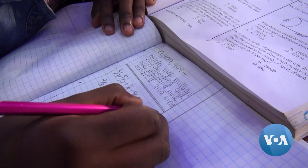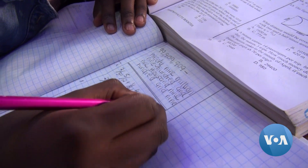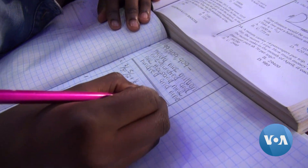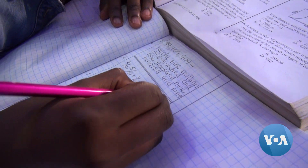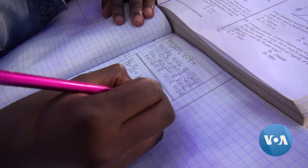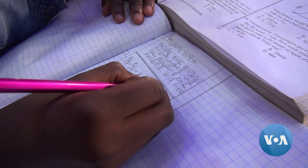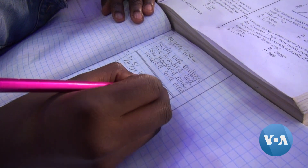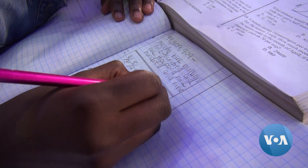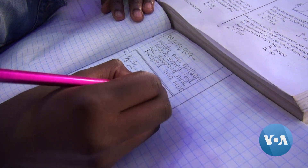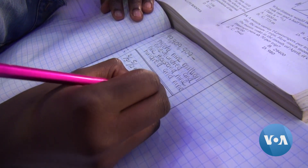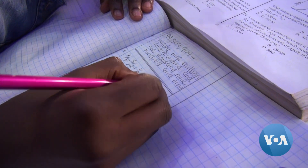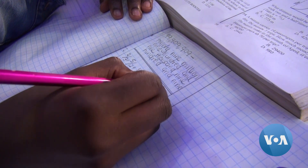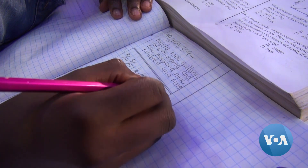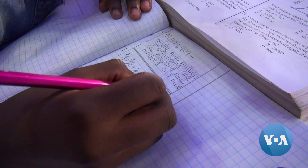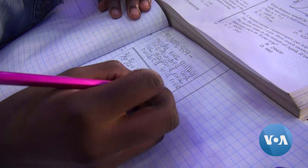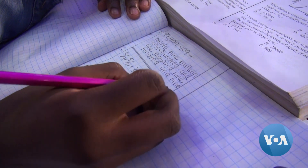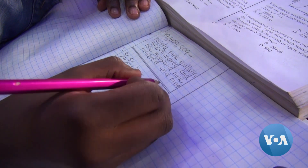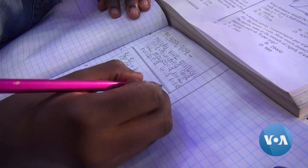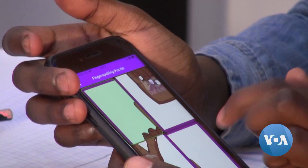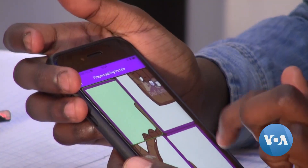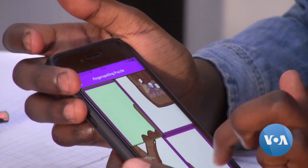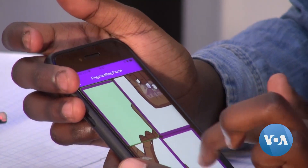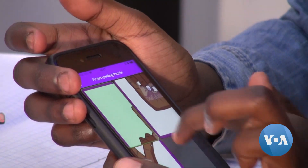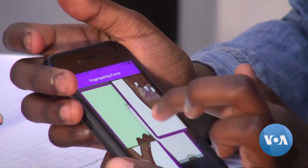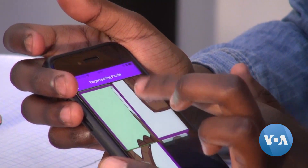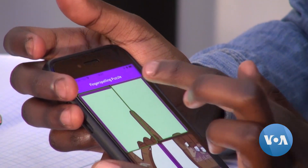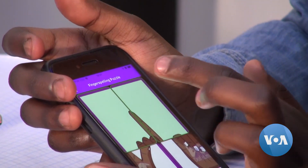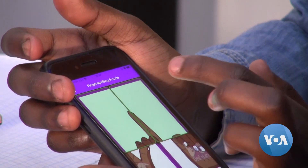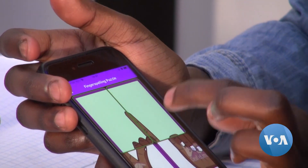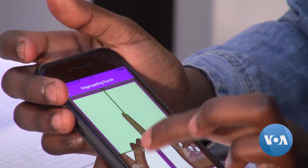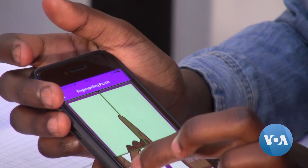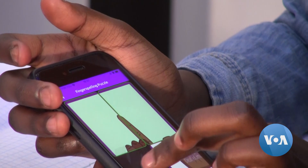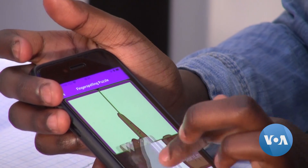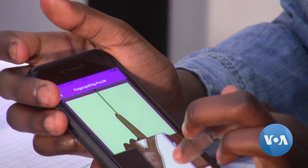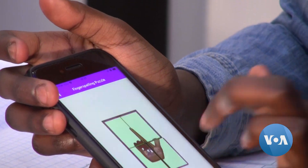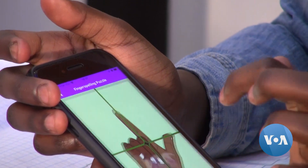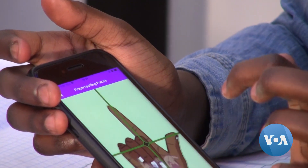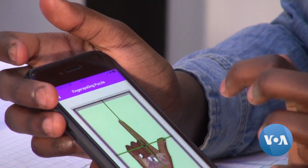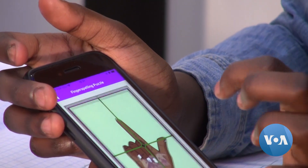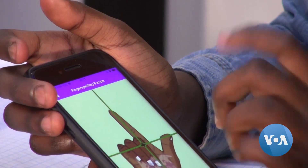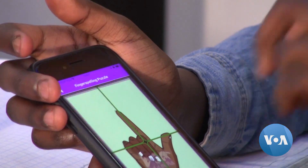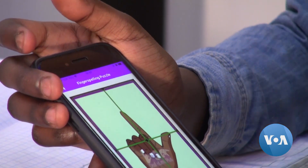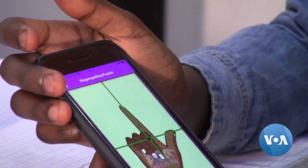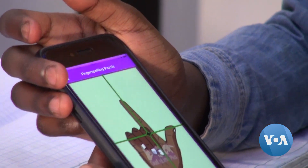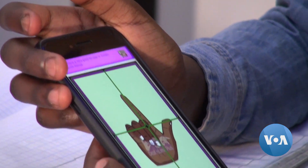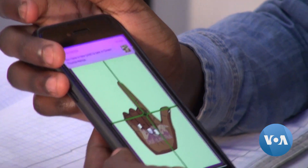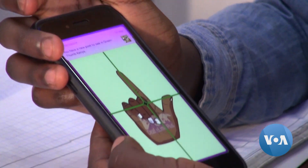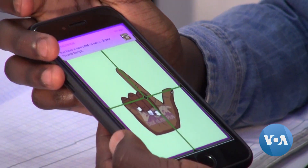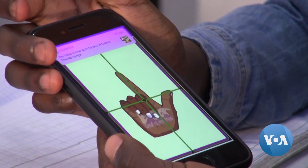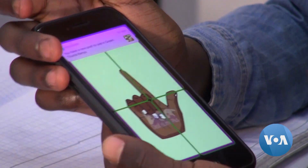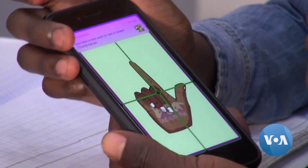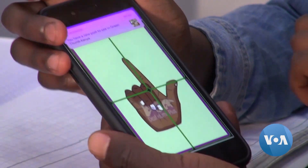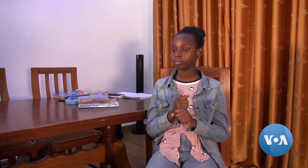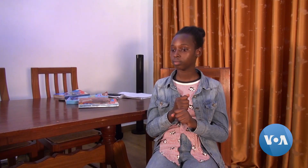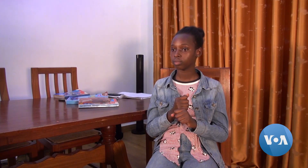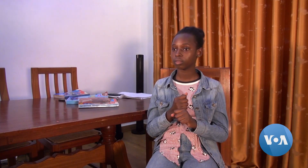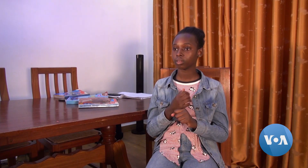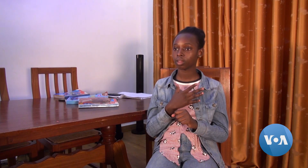But thanks to the Kenya Sign Language KSL fingerspelling application, she has been able to keep up with her studies. It is